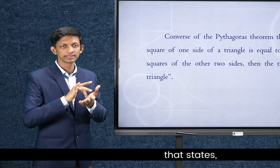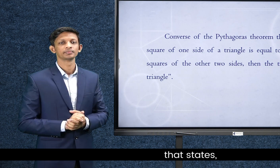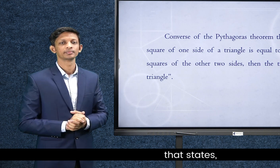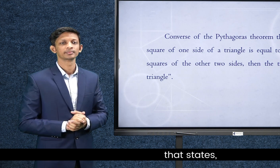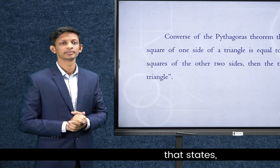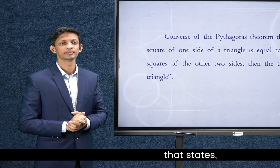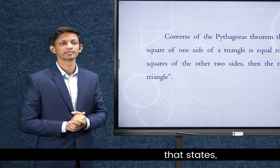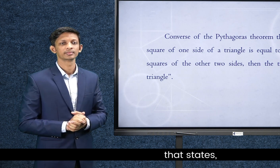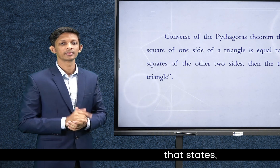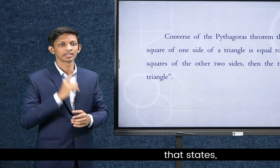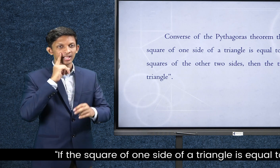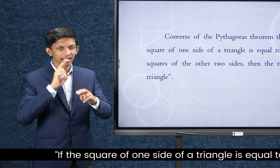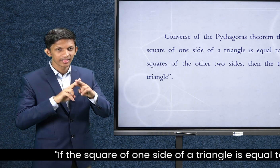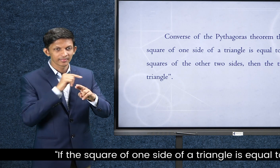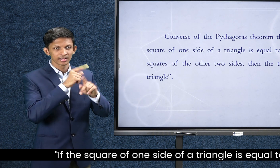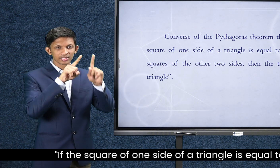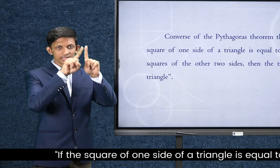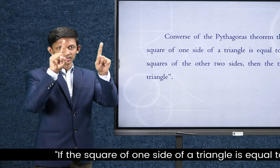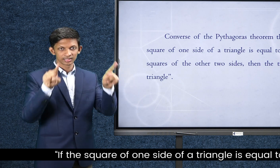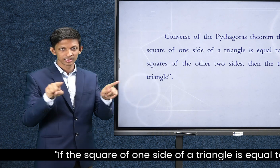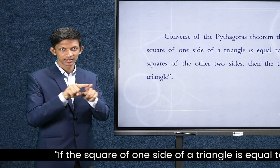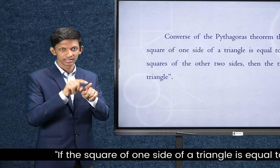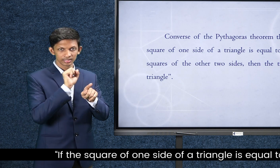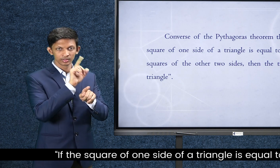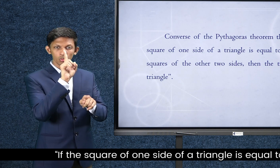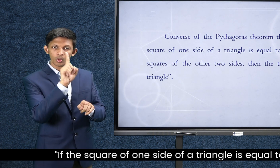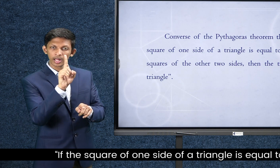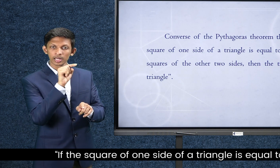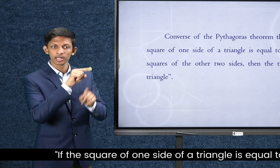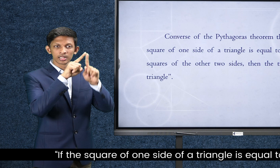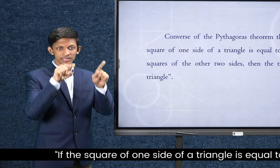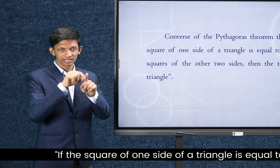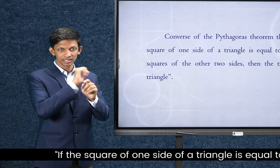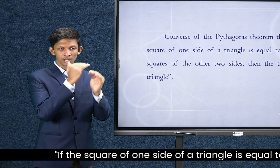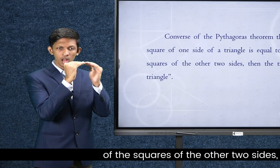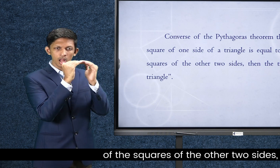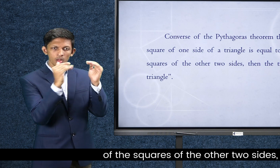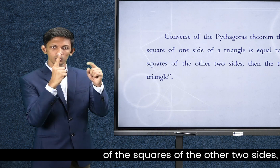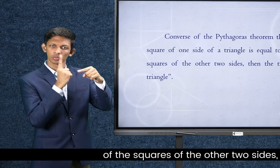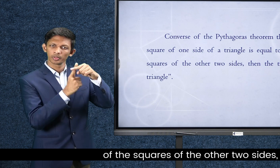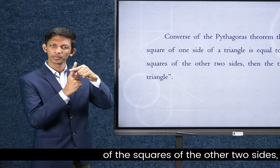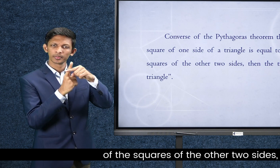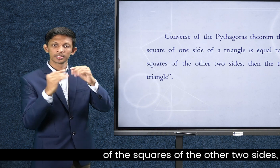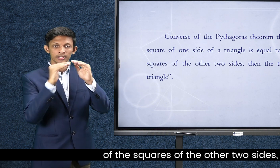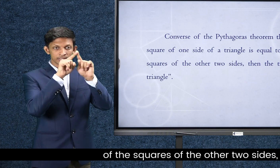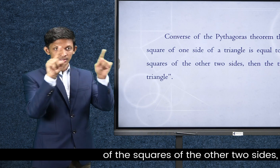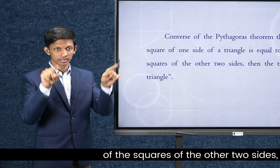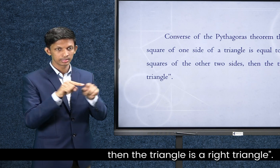that states if the square of one side of a triangle is equal to the sum of the squares of the other two sides, then the triangle